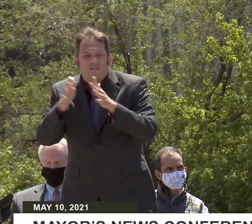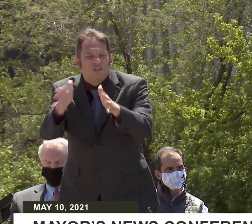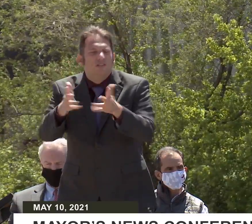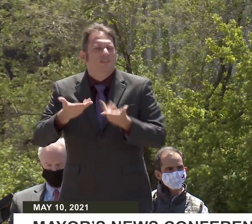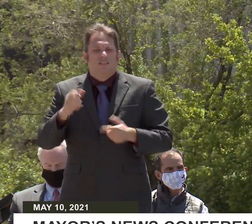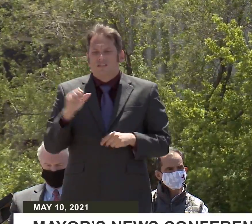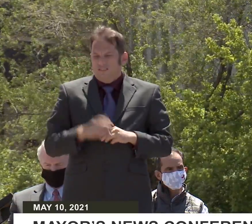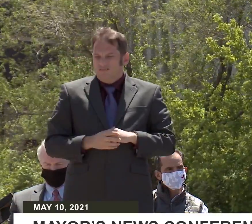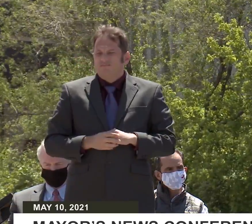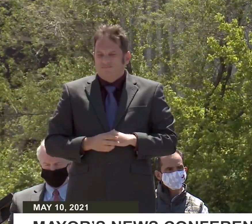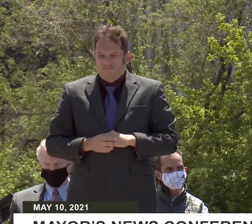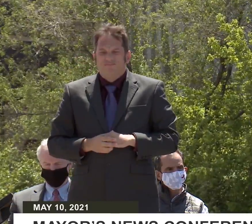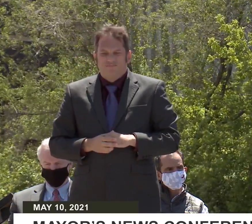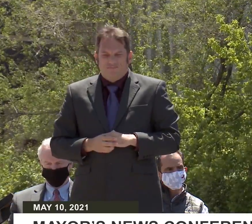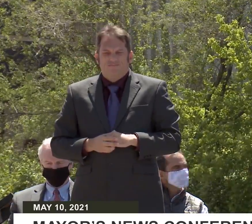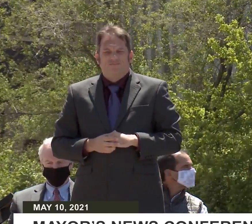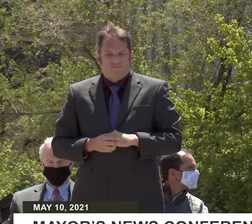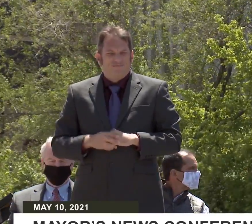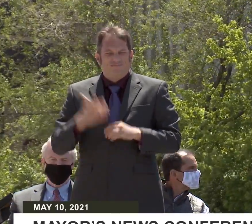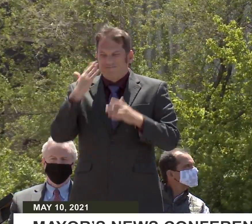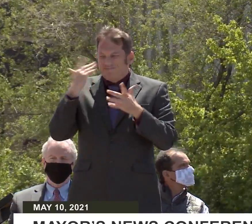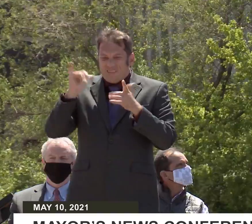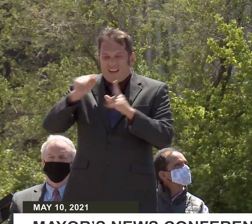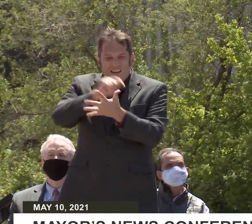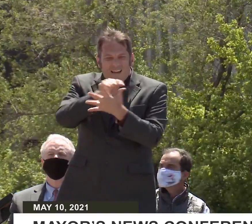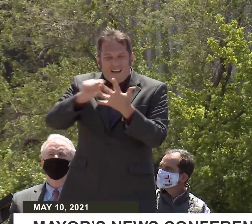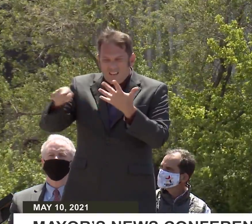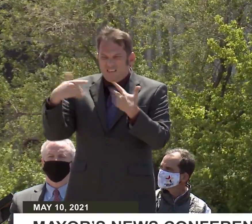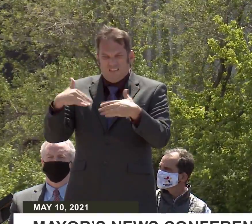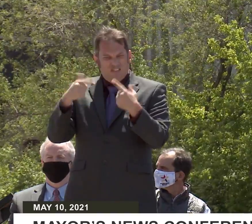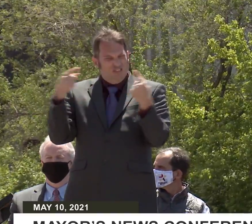community, was challenged.